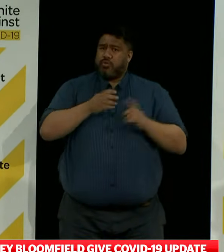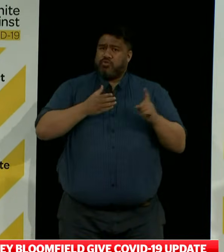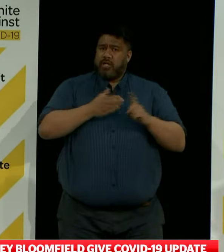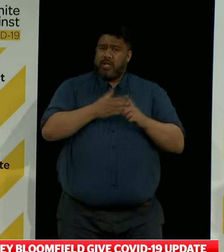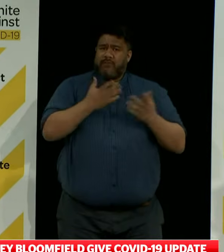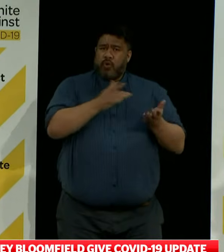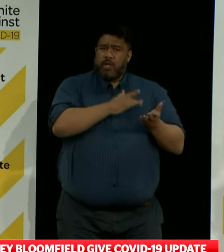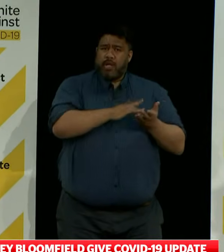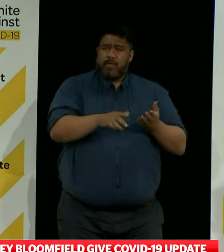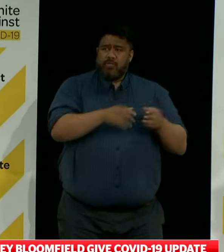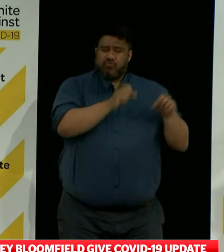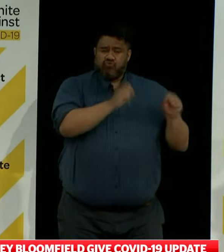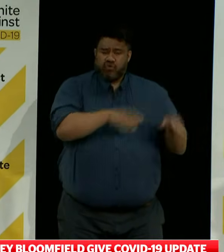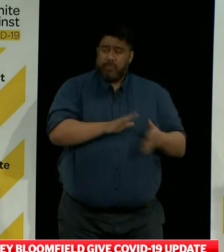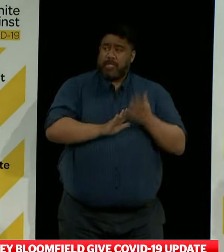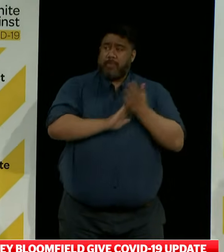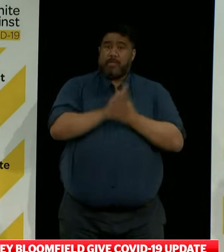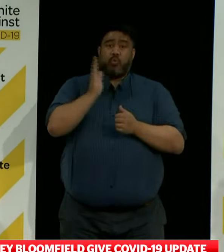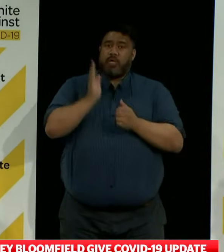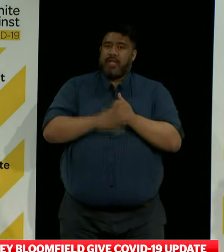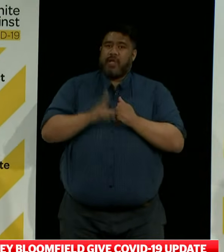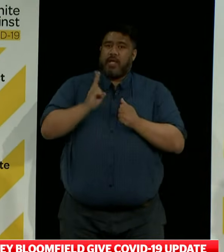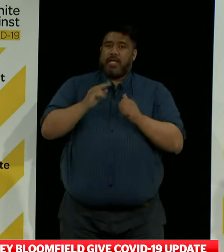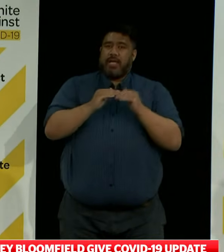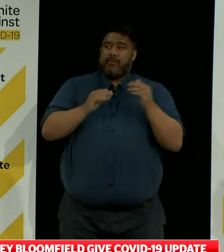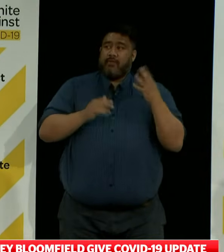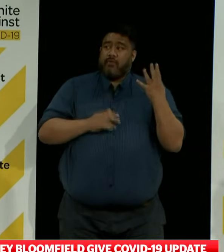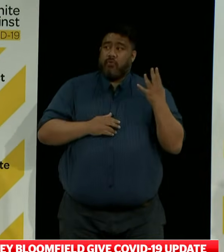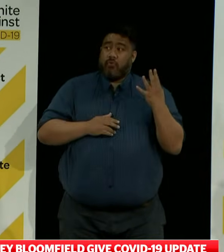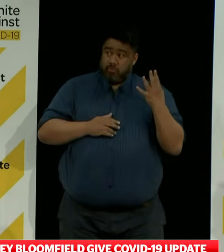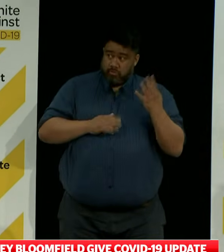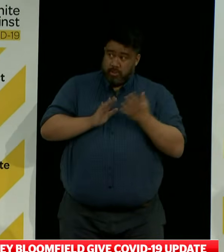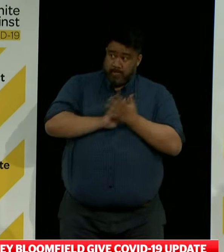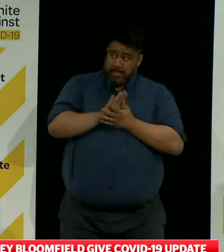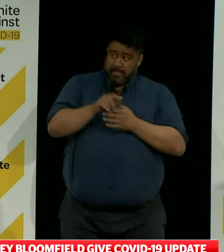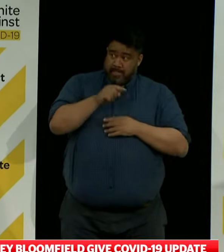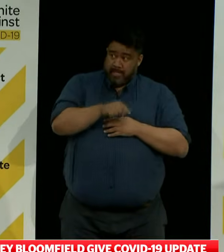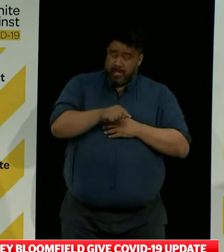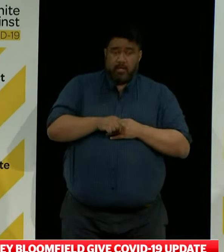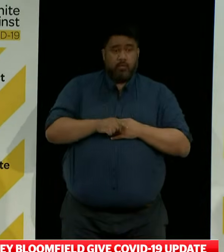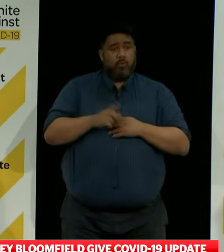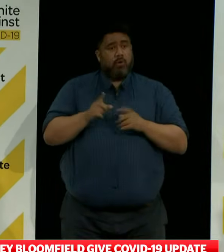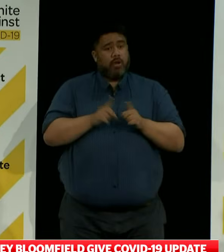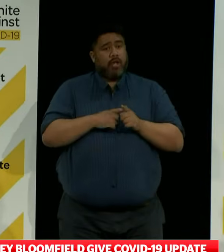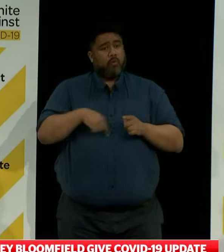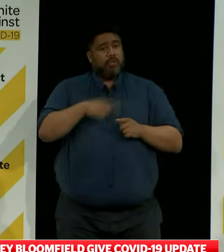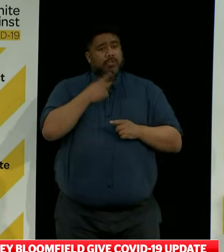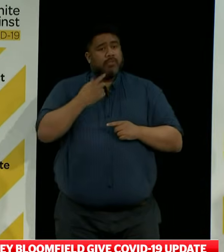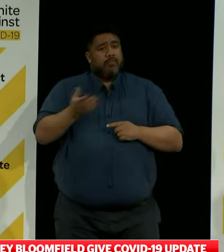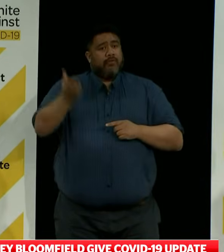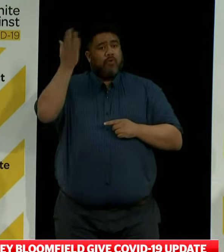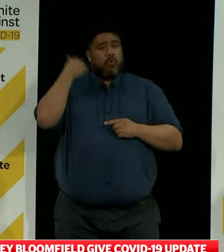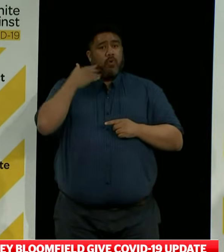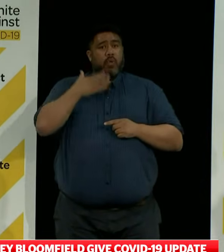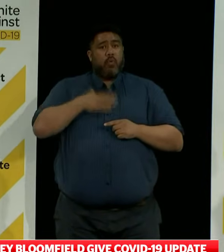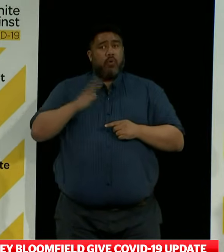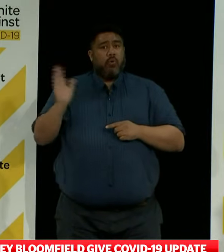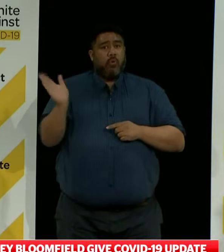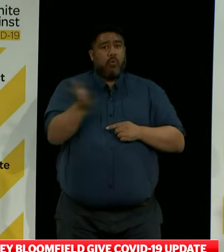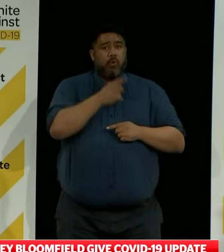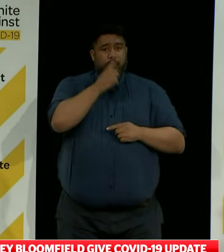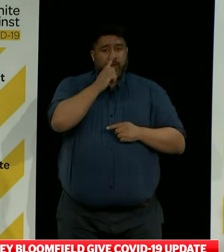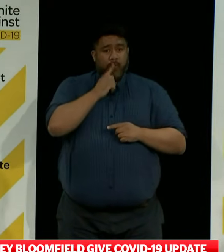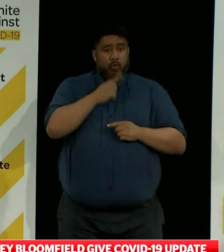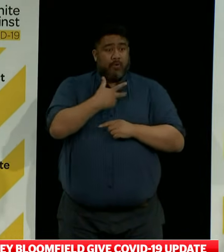no more level 4? Well, in the future, as we've said, our goal is to move to a highly vaccinated population so that we don't have